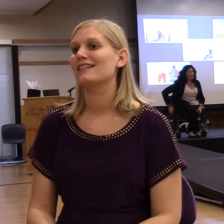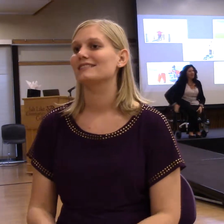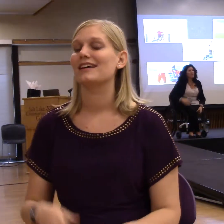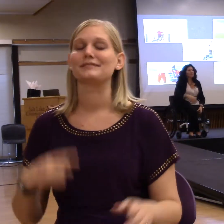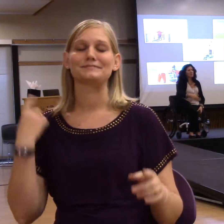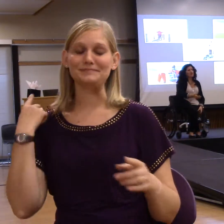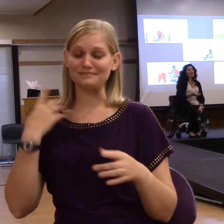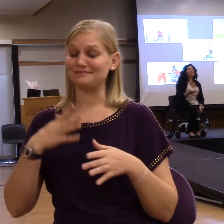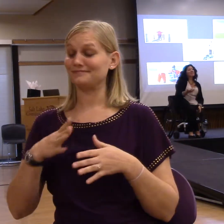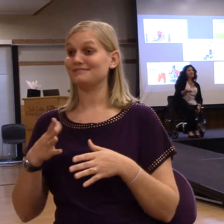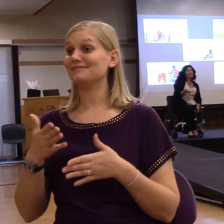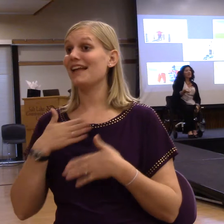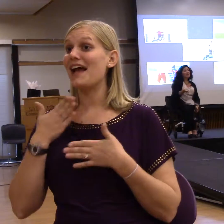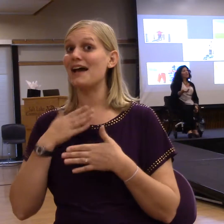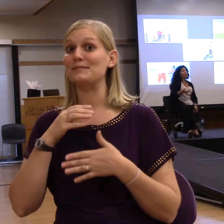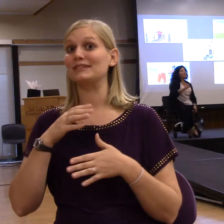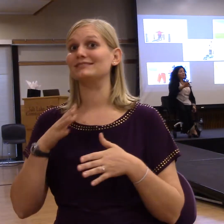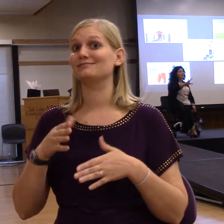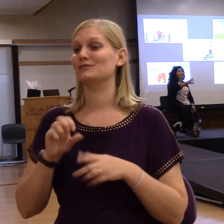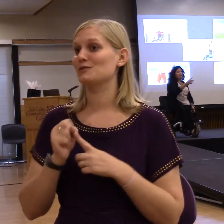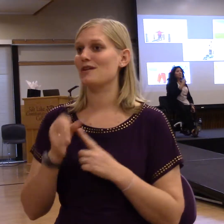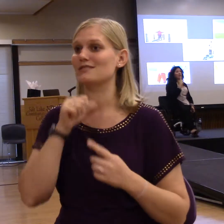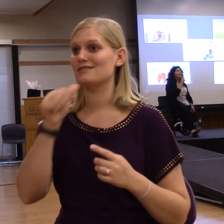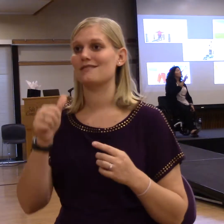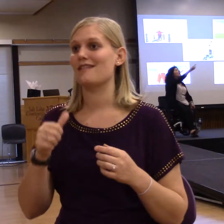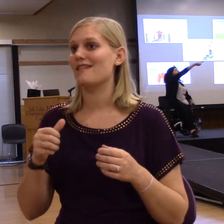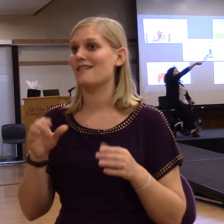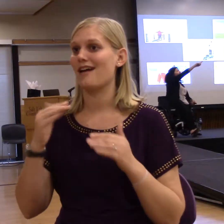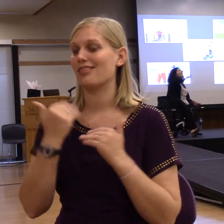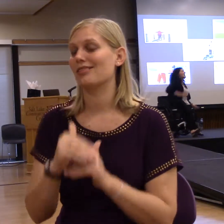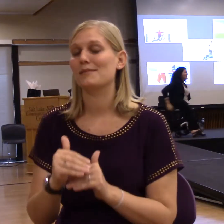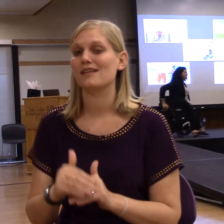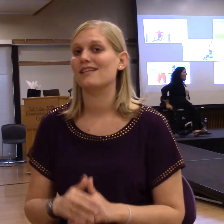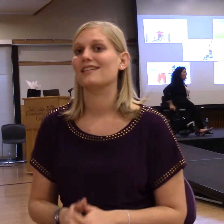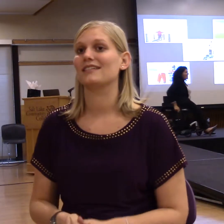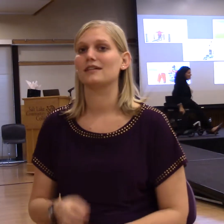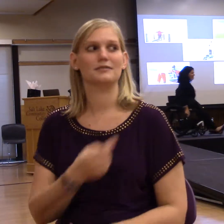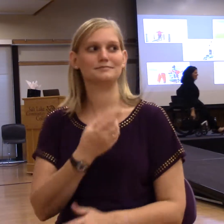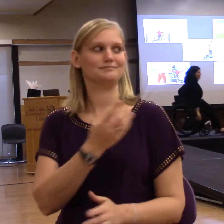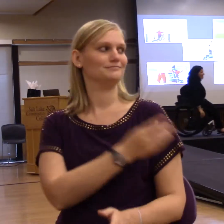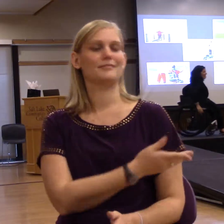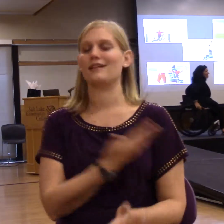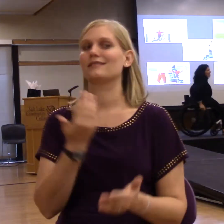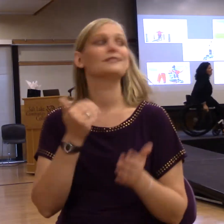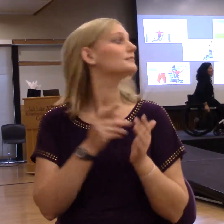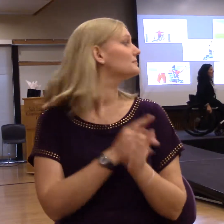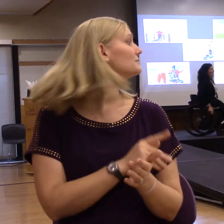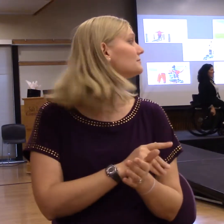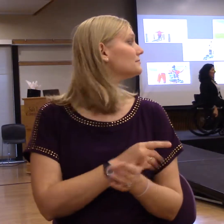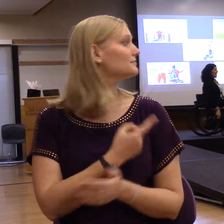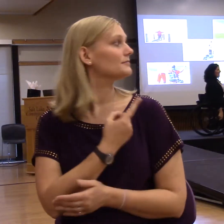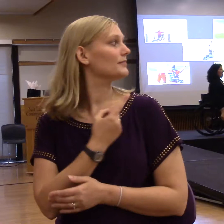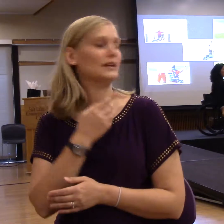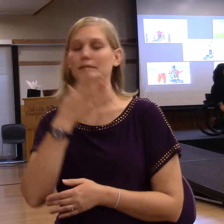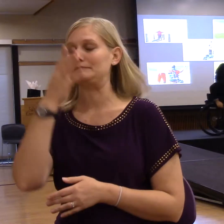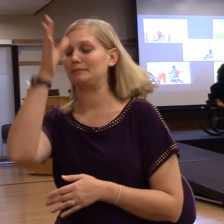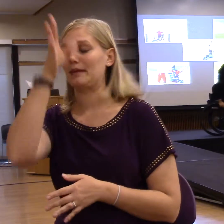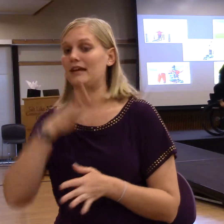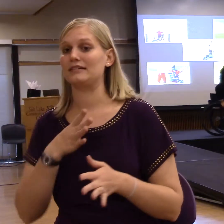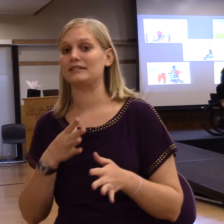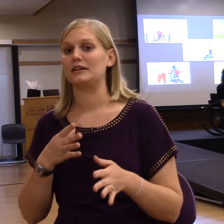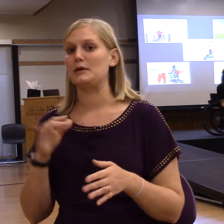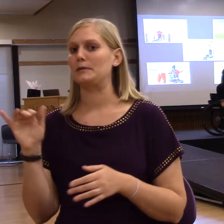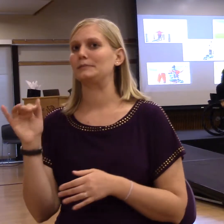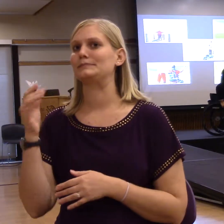serene environment, when they're not limited, which maybe, oh, go ahead, yes, back. So this reminds me of Brazil and Christ